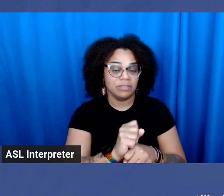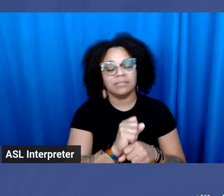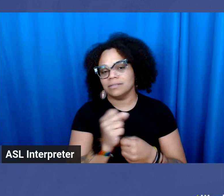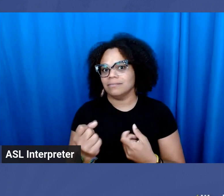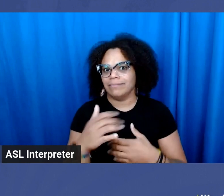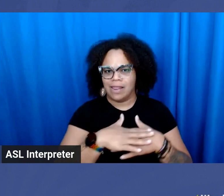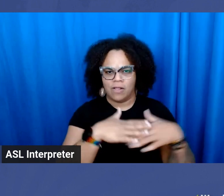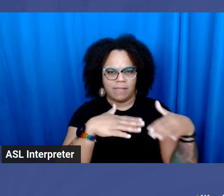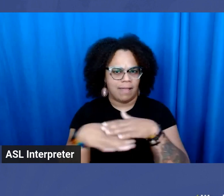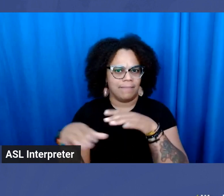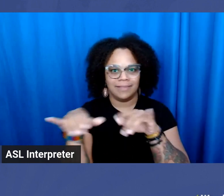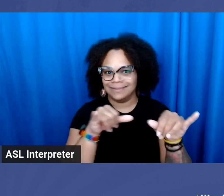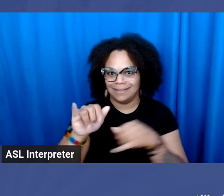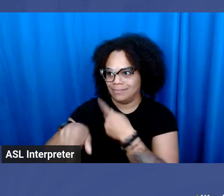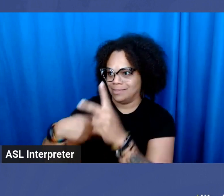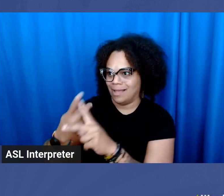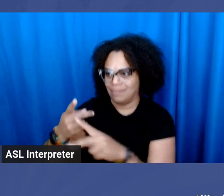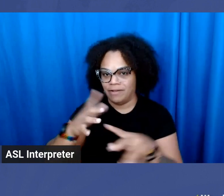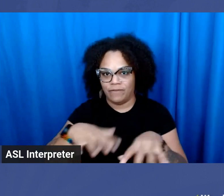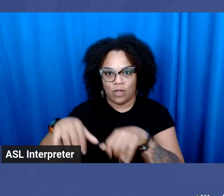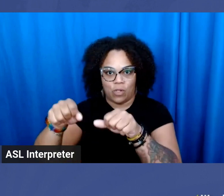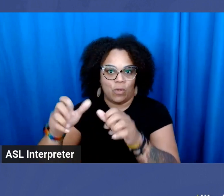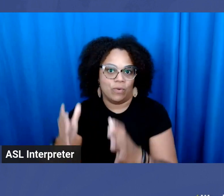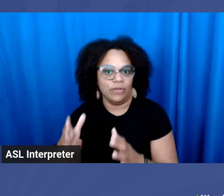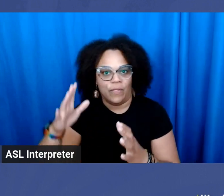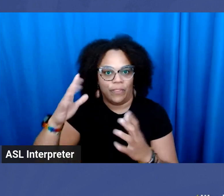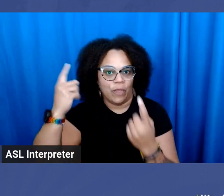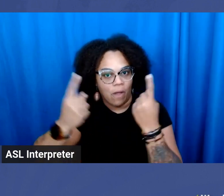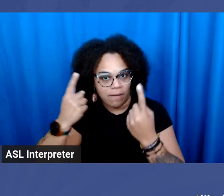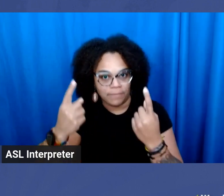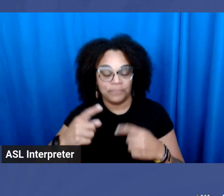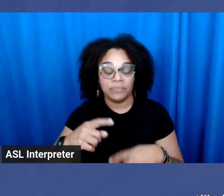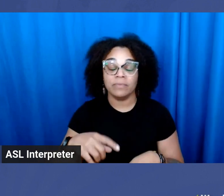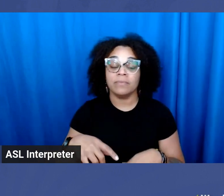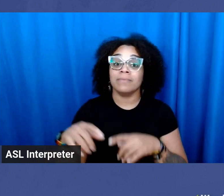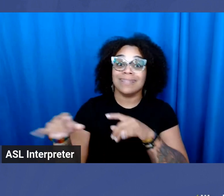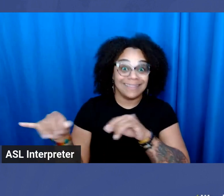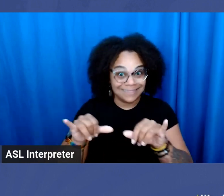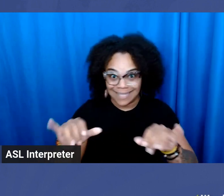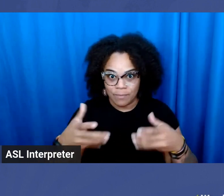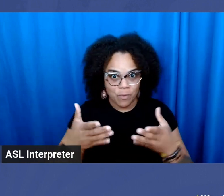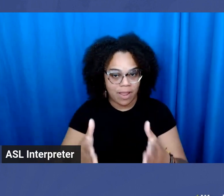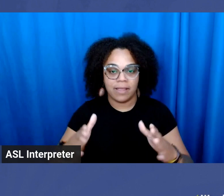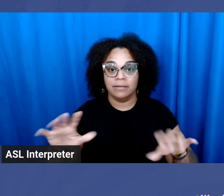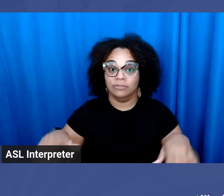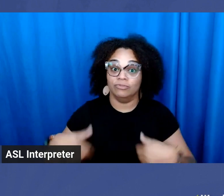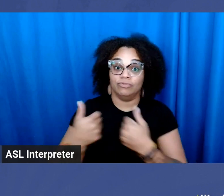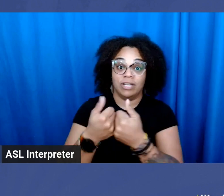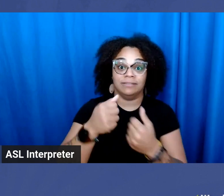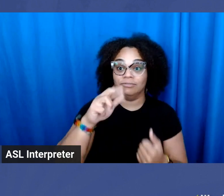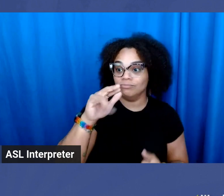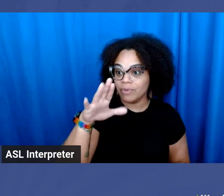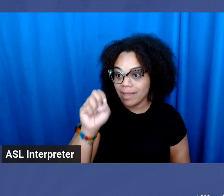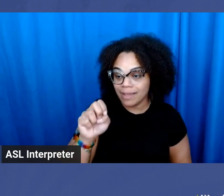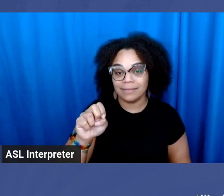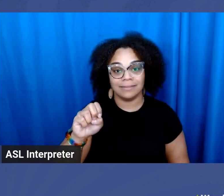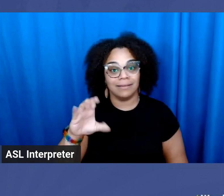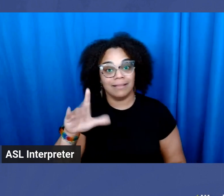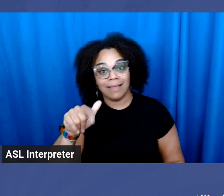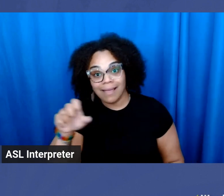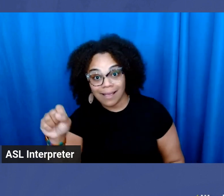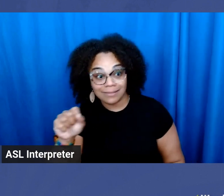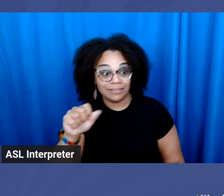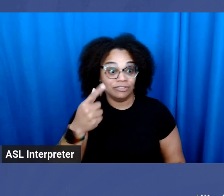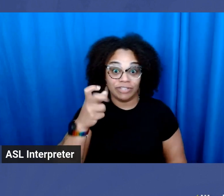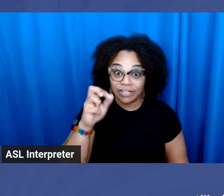colonial thought. In such a way, challenging the heteronormativity of race, class, and gender together is the